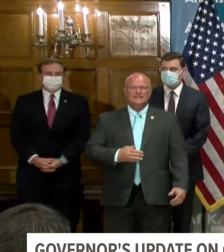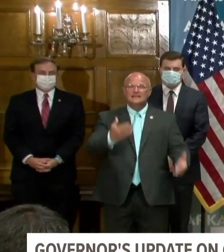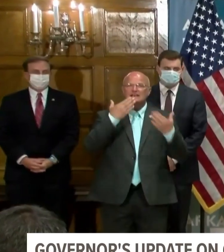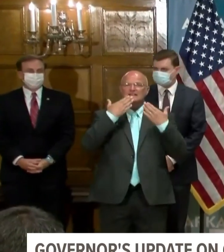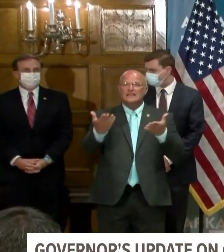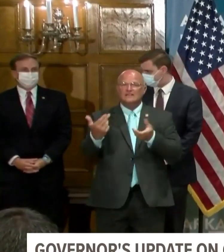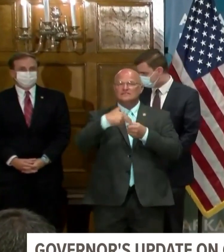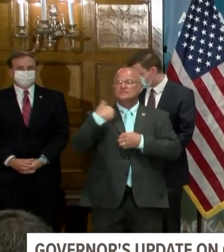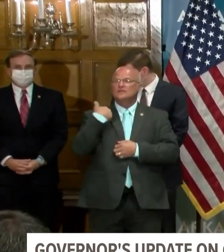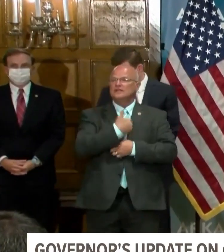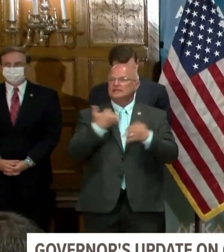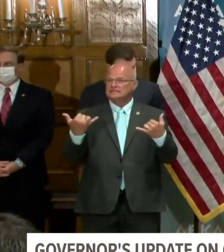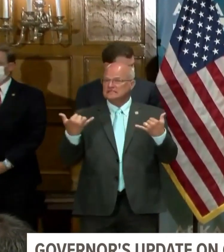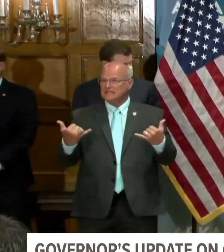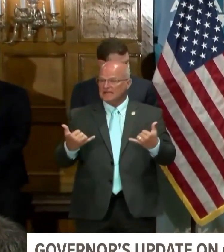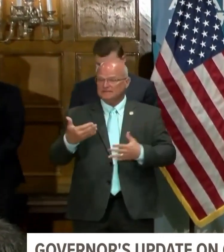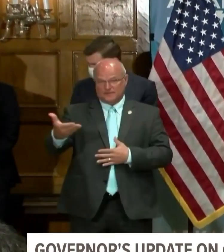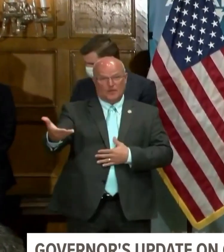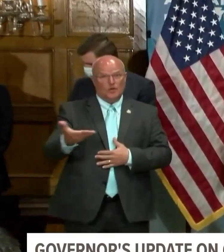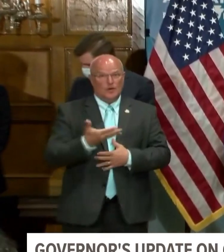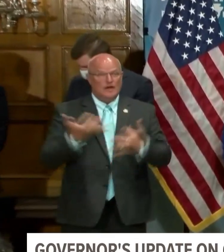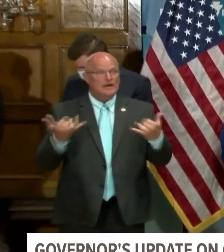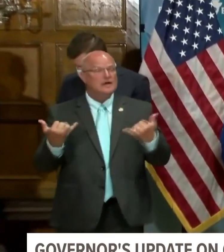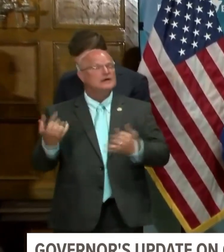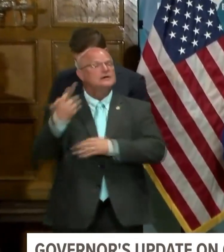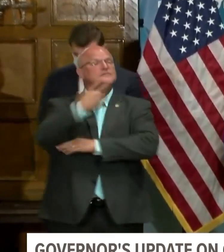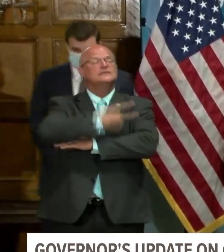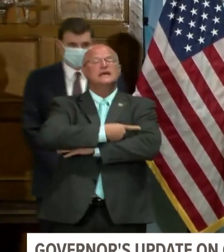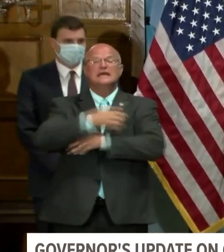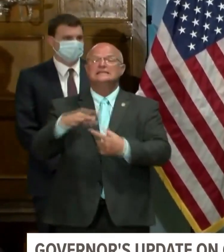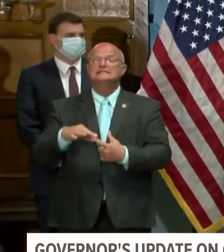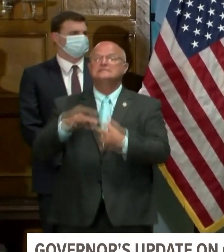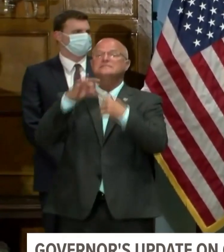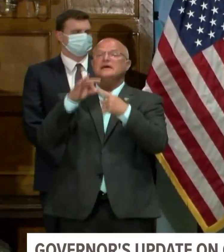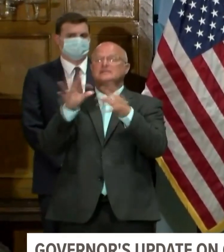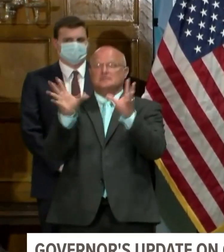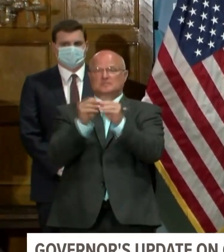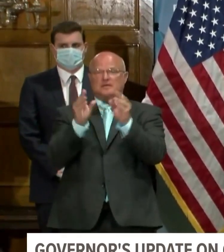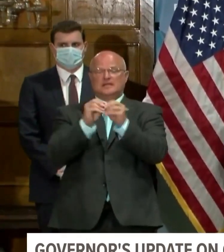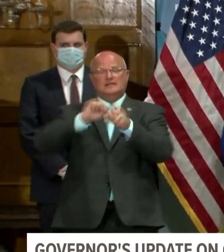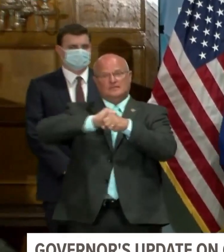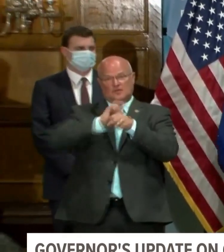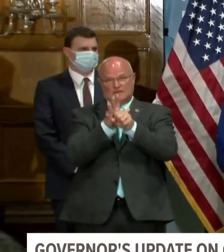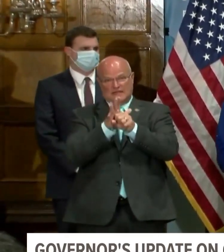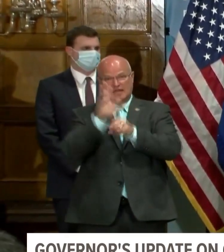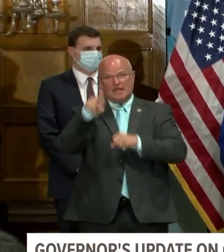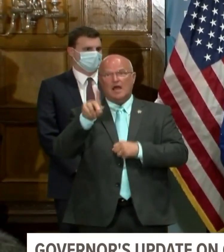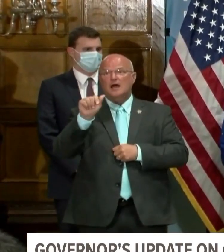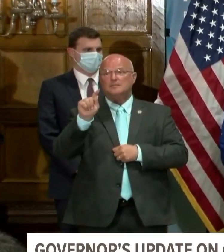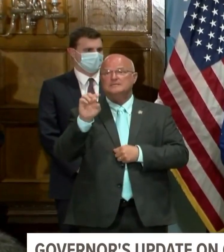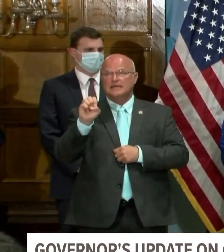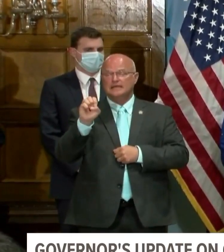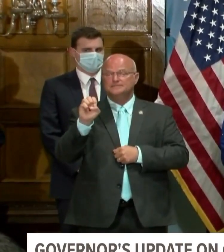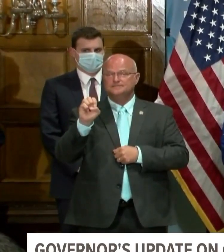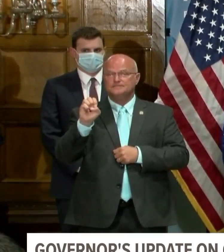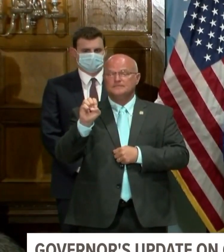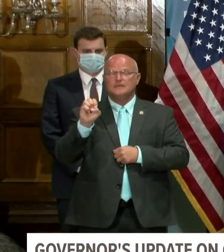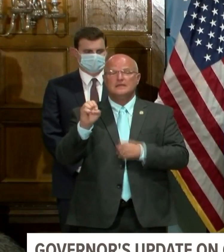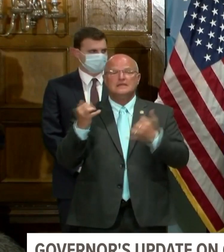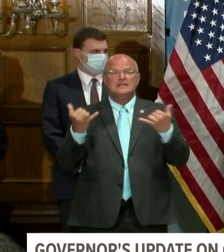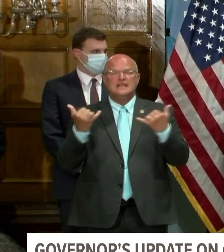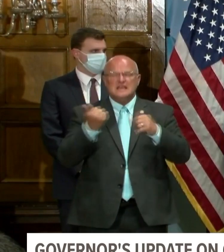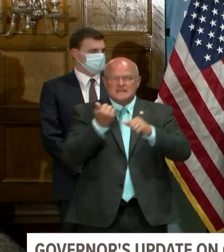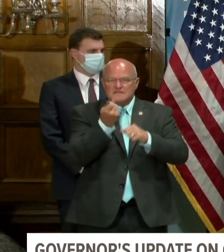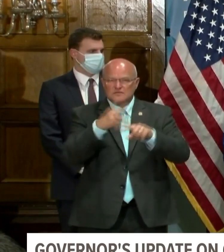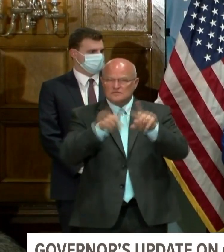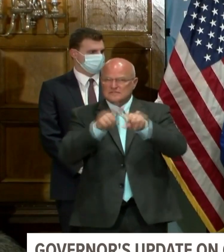Thank you for being here today, and welcome to today's special edition of COVID-19 Update. We have a couple